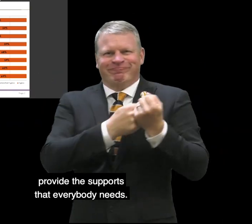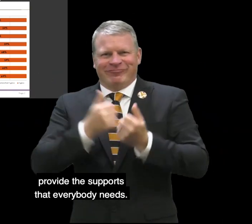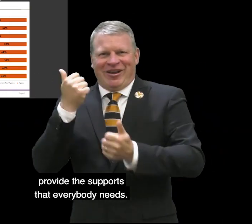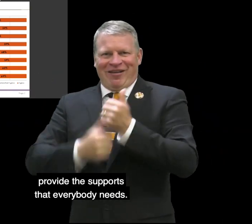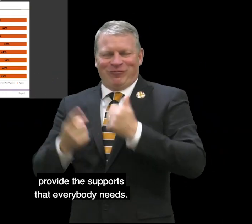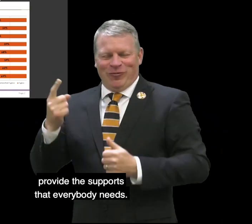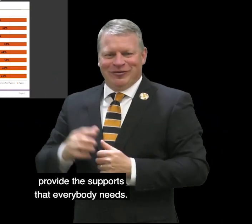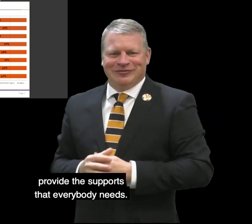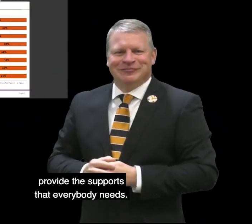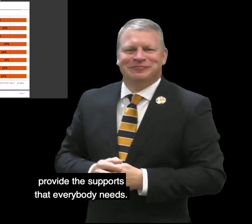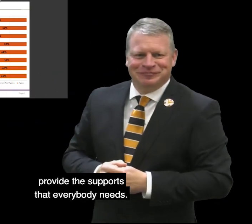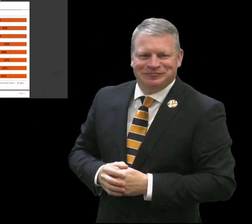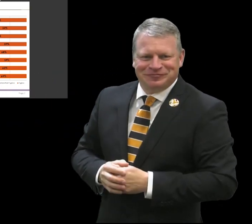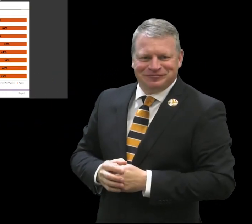the supports that everybody needs.